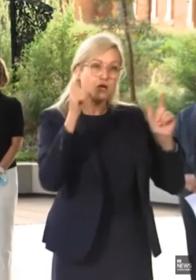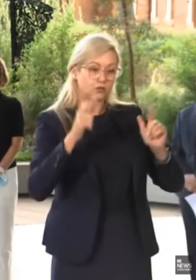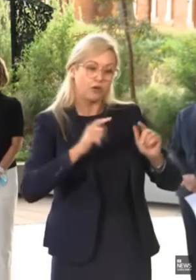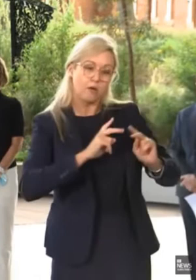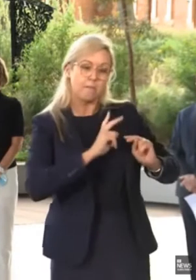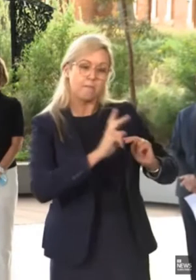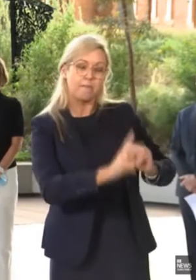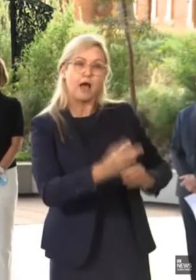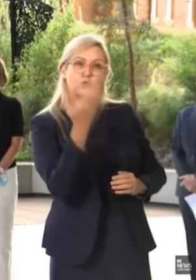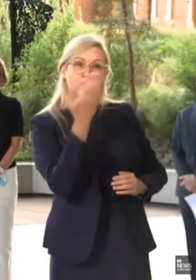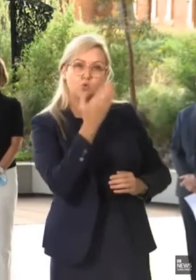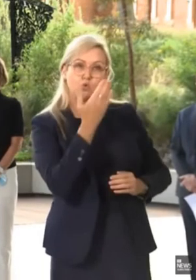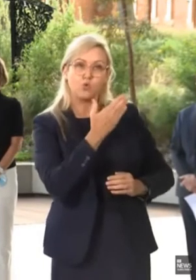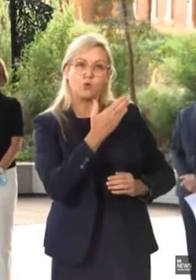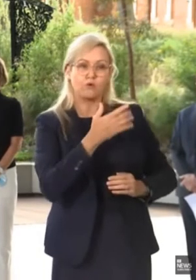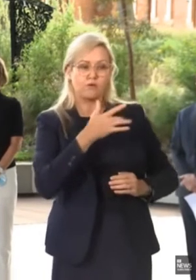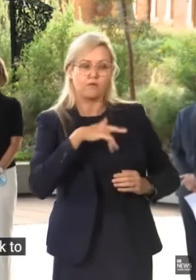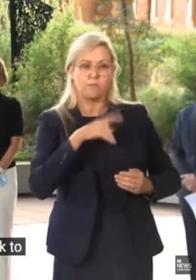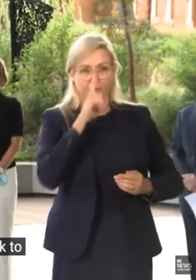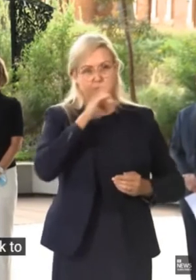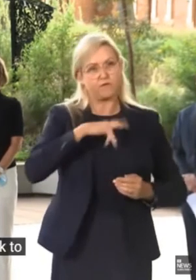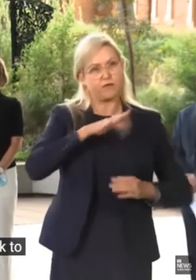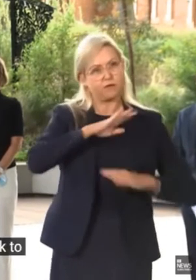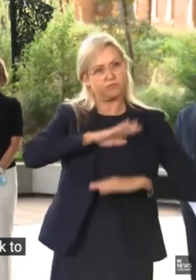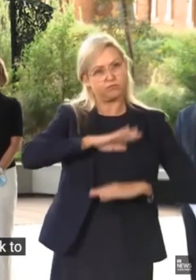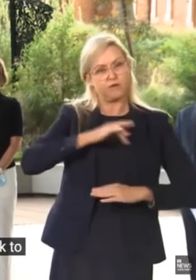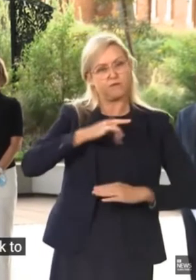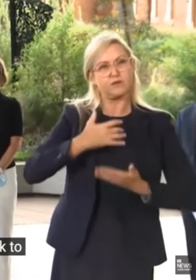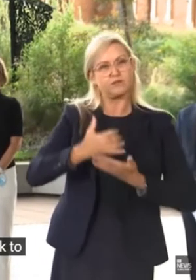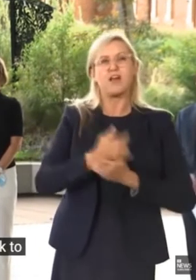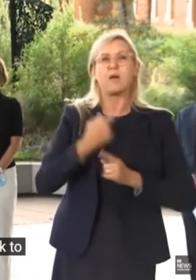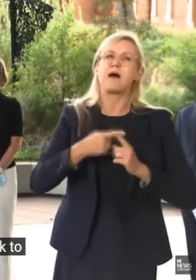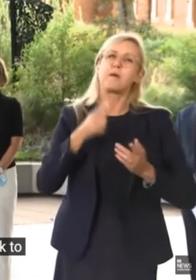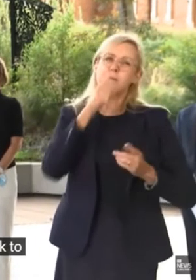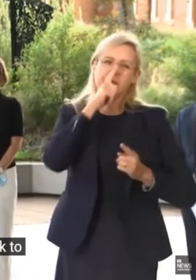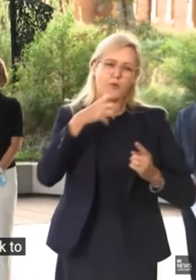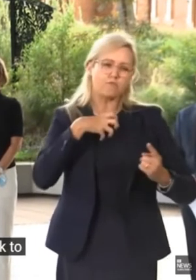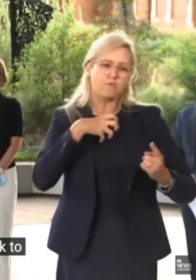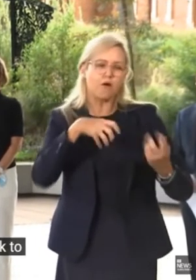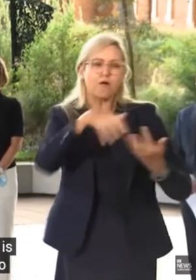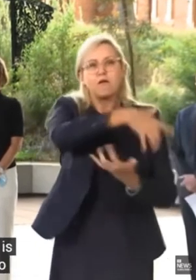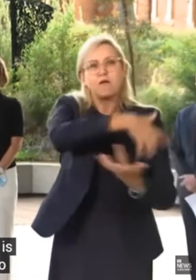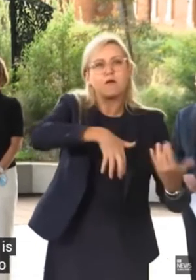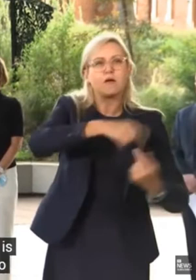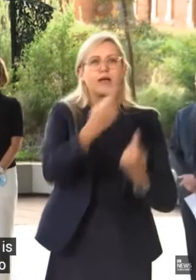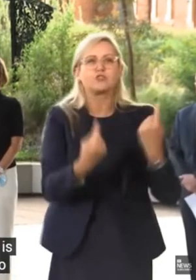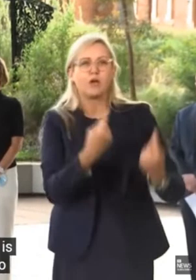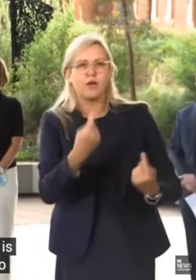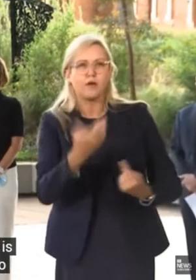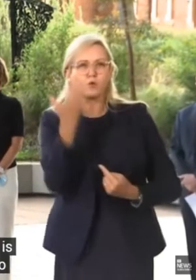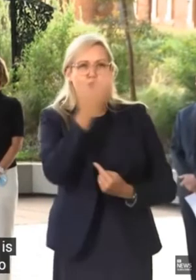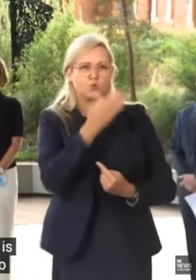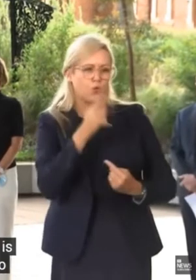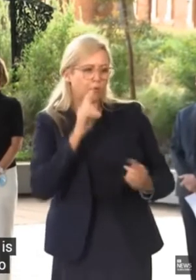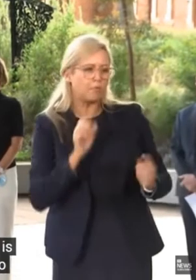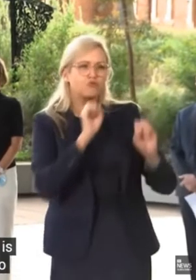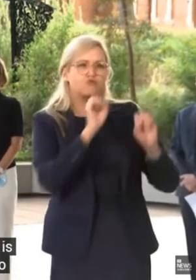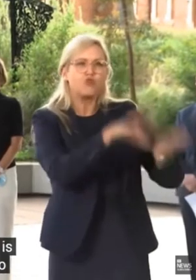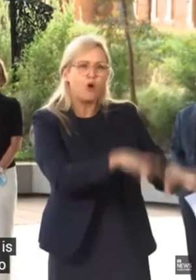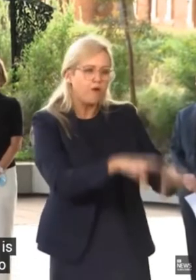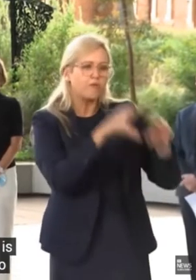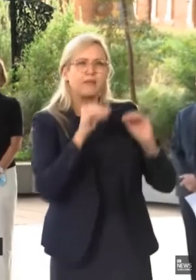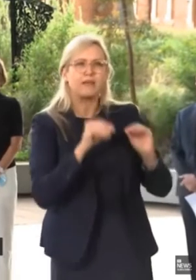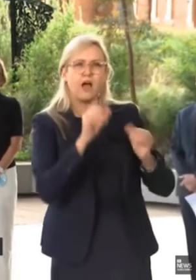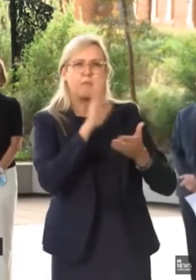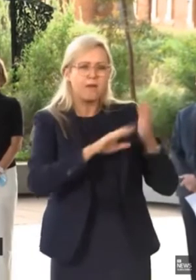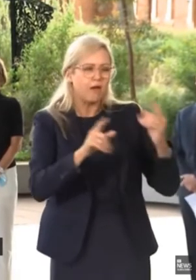increases, as Dr. Chant has said, we will expect cases to rise. So this is a measured approach, proportionate approach